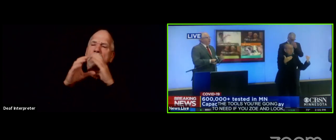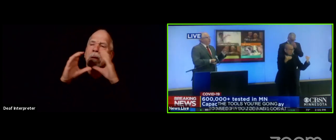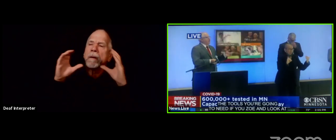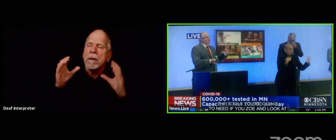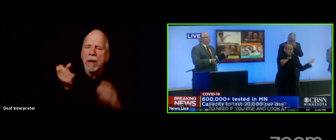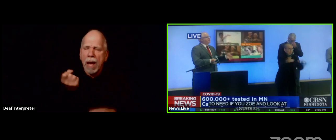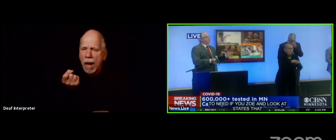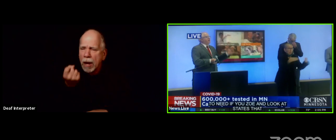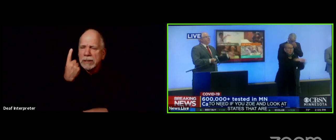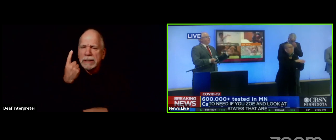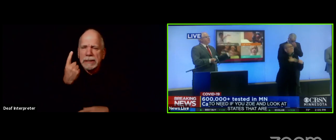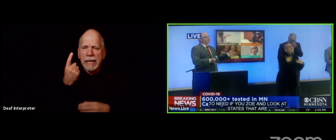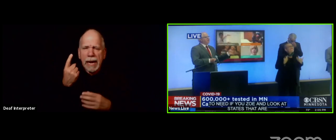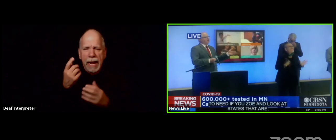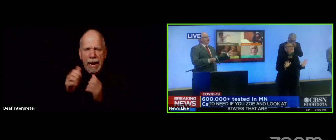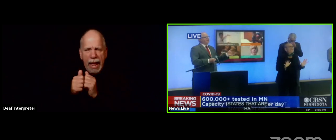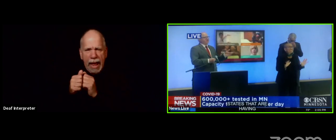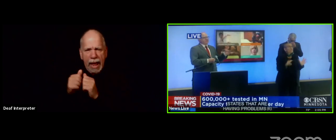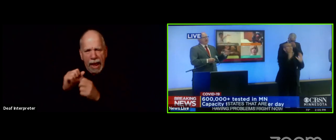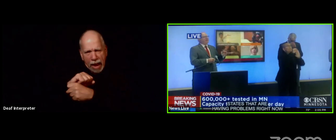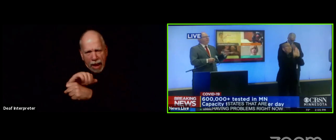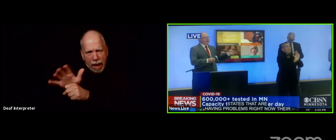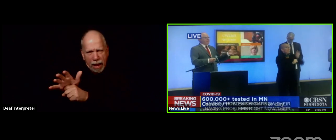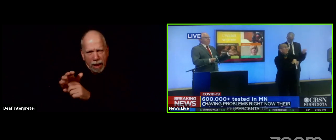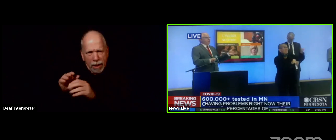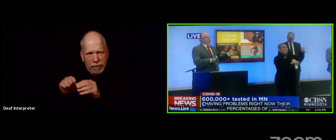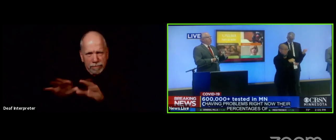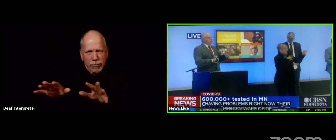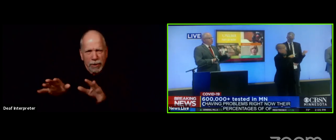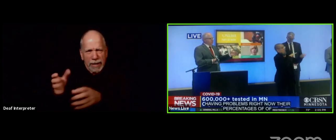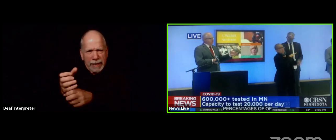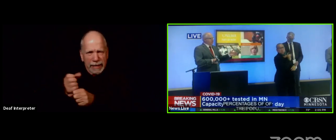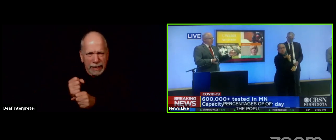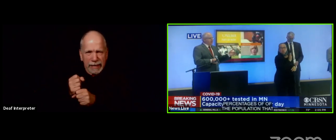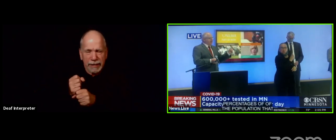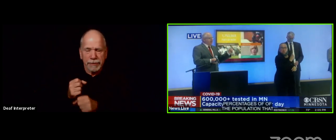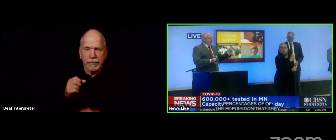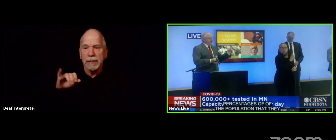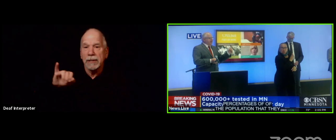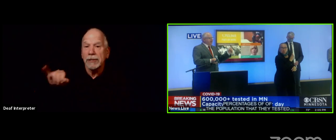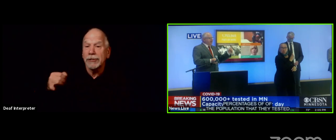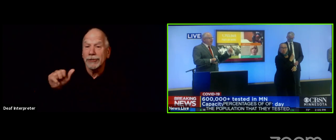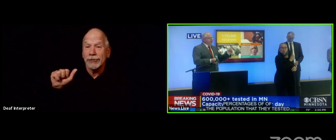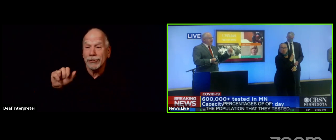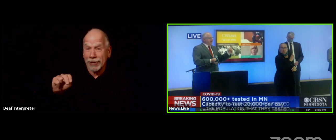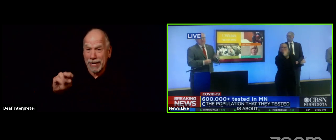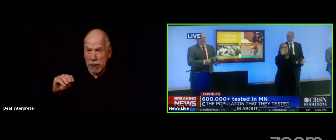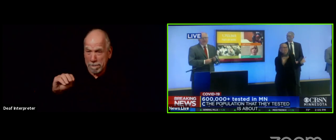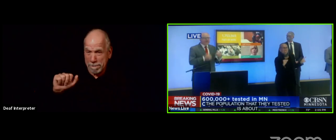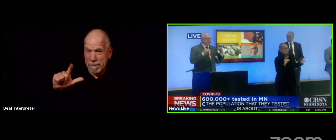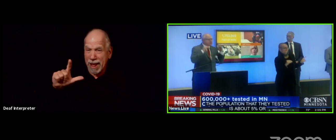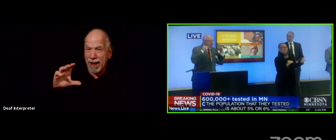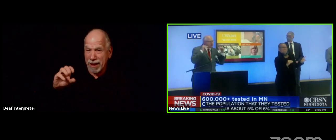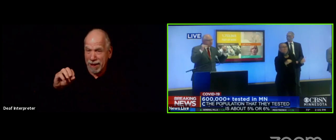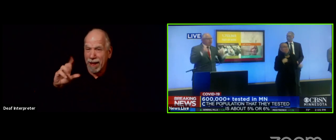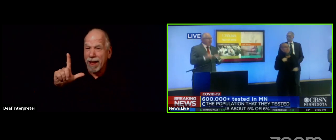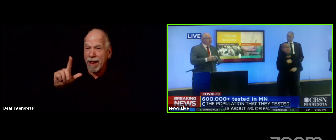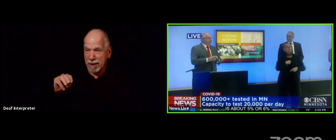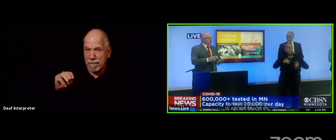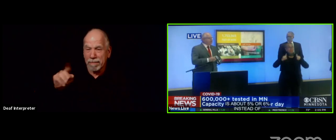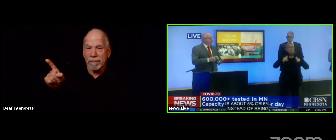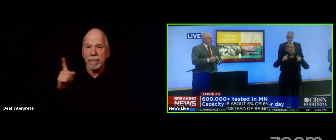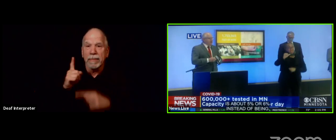their percentages of the population that they tested is about 5% or 6%, instead of being at the 10% they need that starts to bend